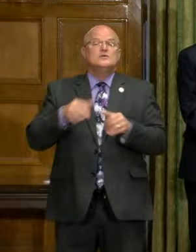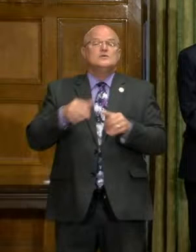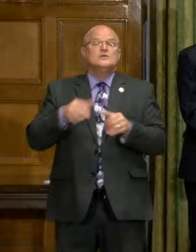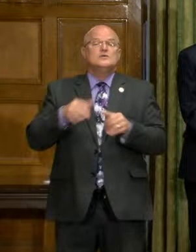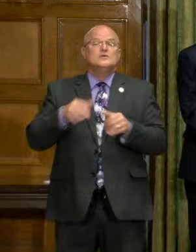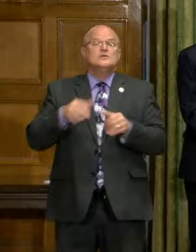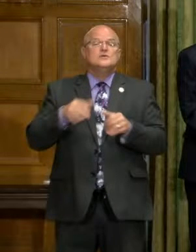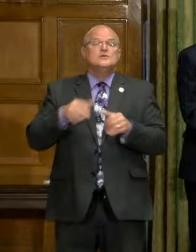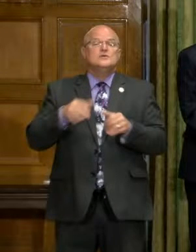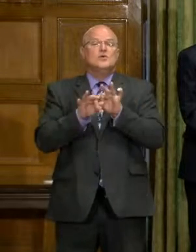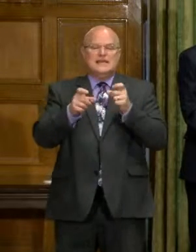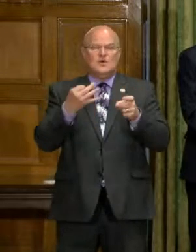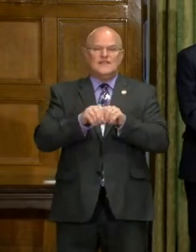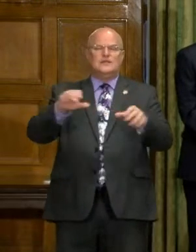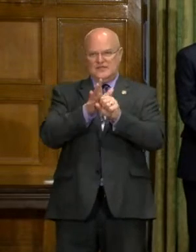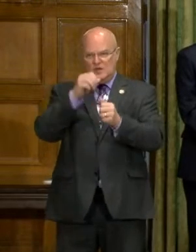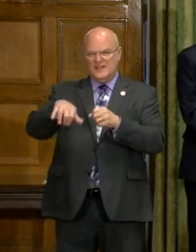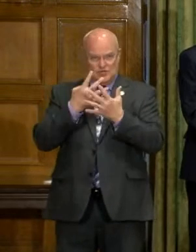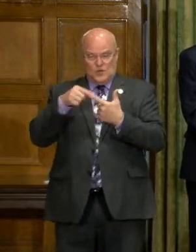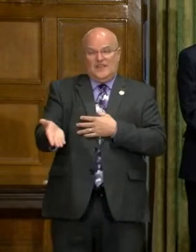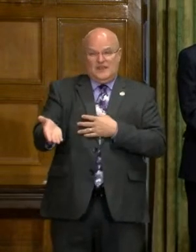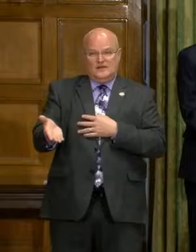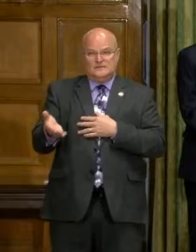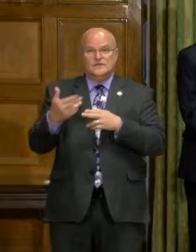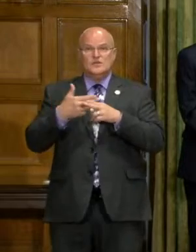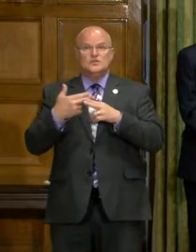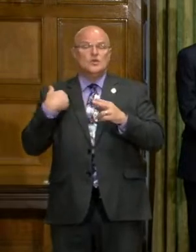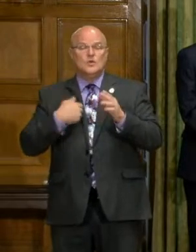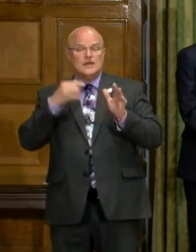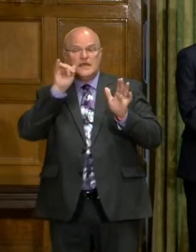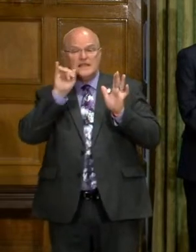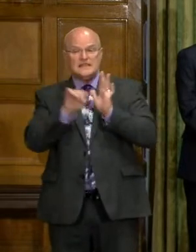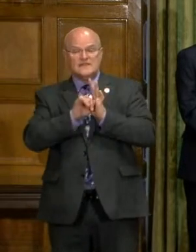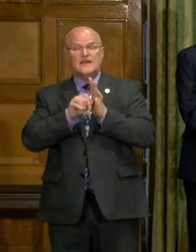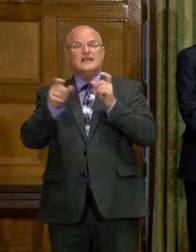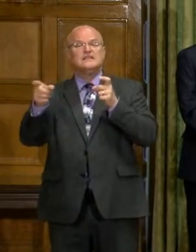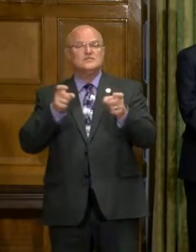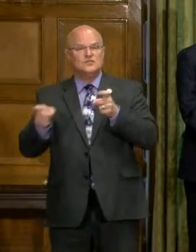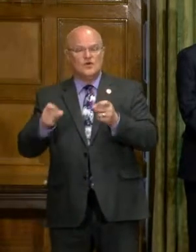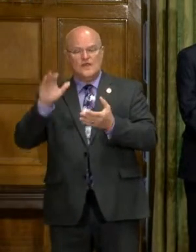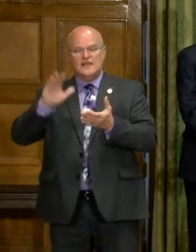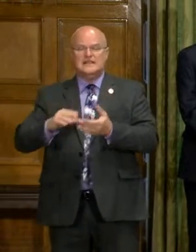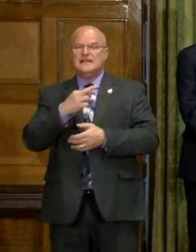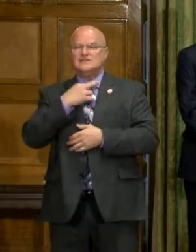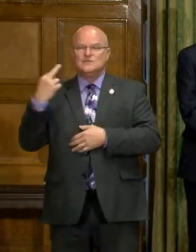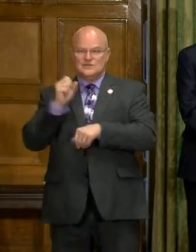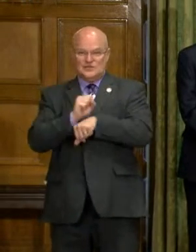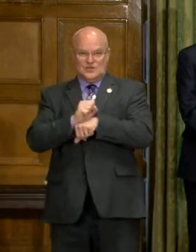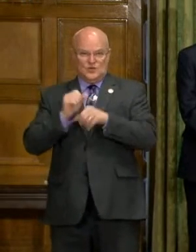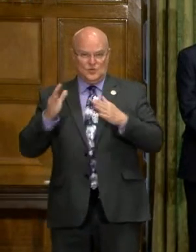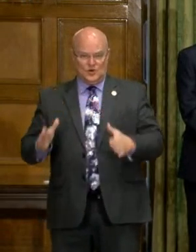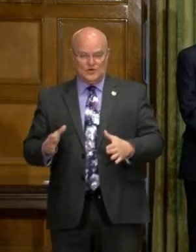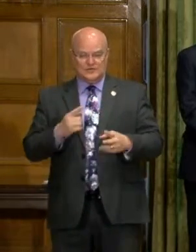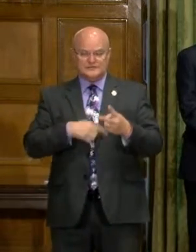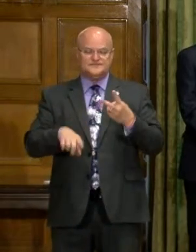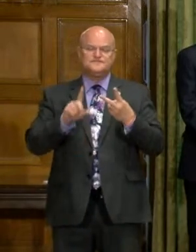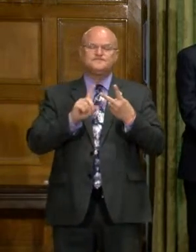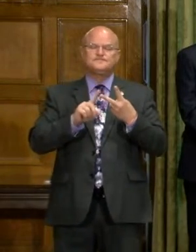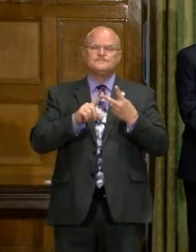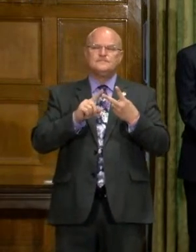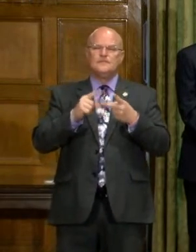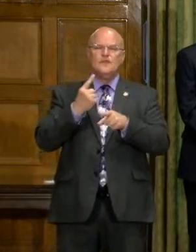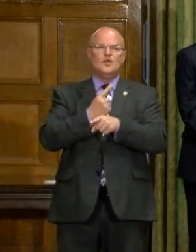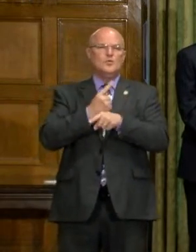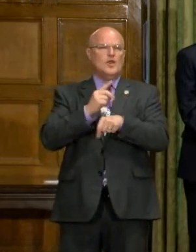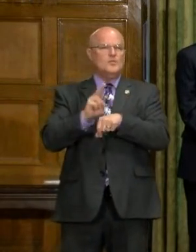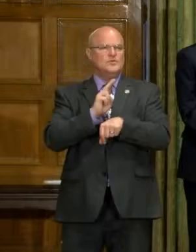COVID-19 within those prisons when they're there. The sooner we can get those under control, the less risk to those workers. The second is